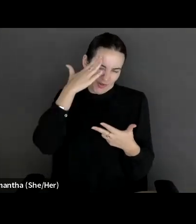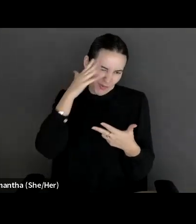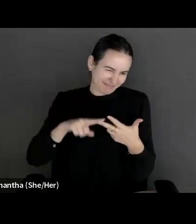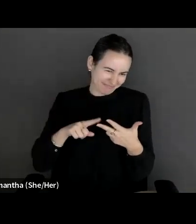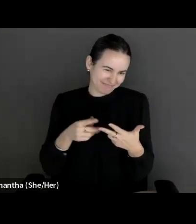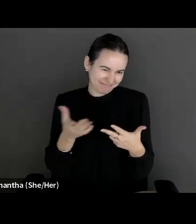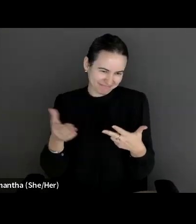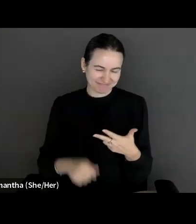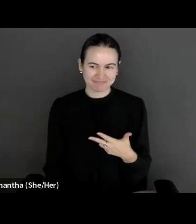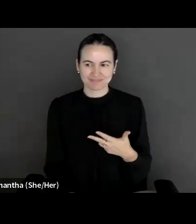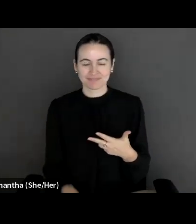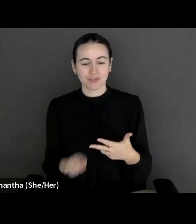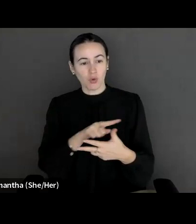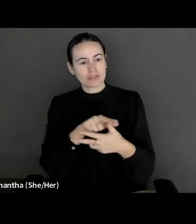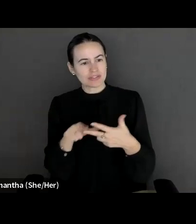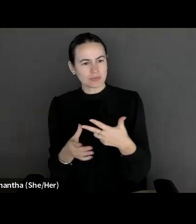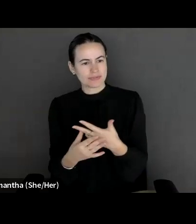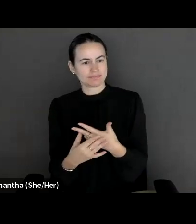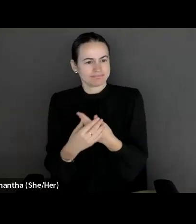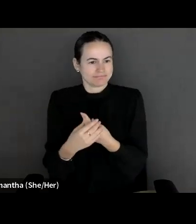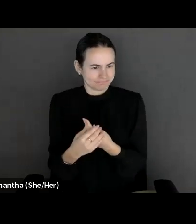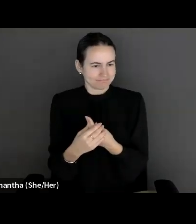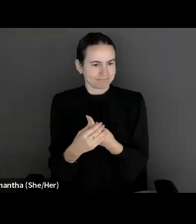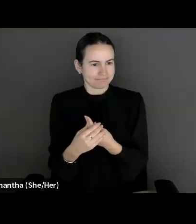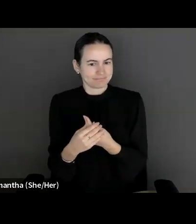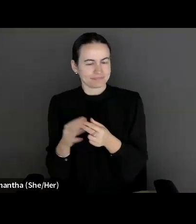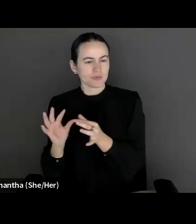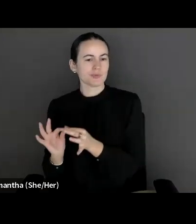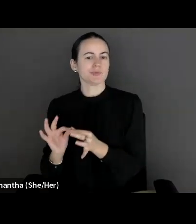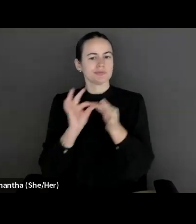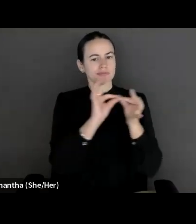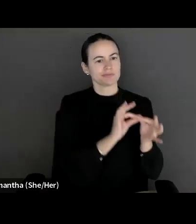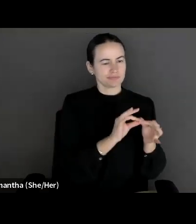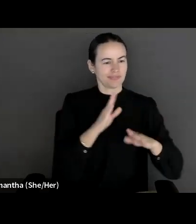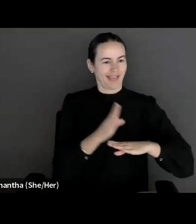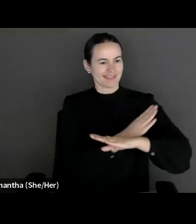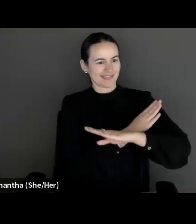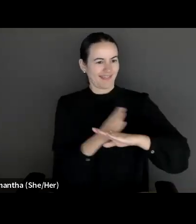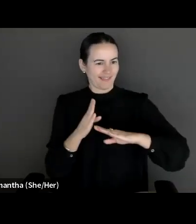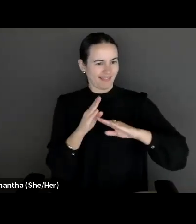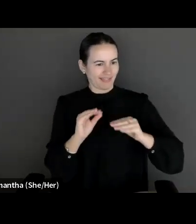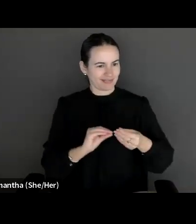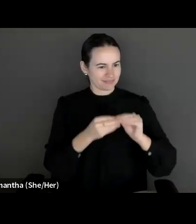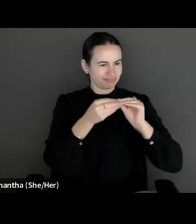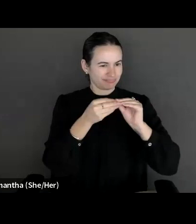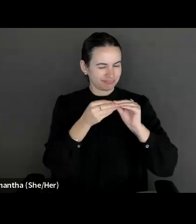these three considerations relate to the sources of scale construct I discussed in the paper?